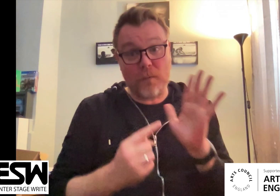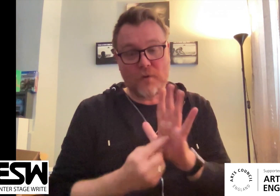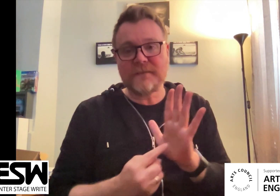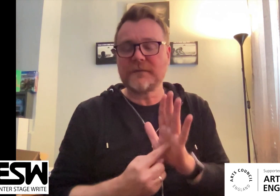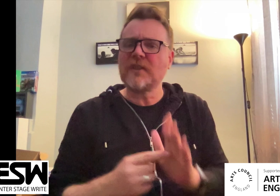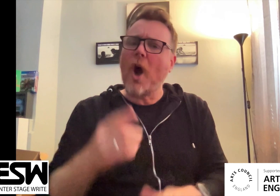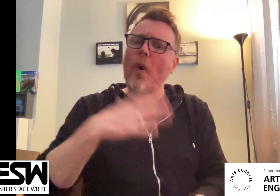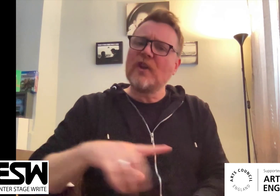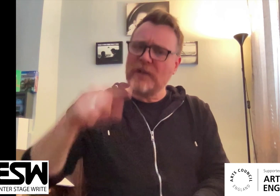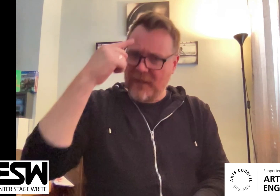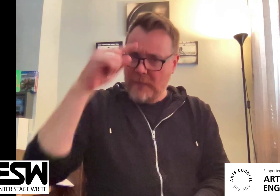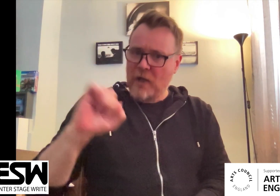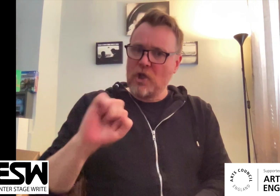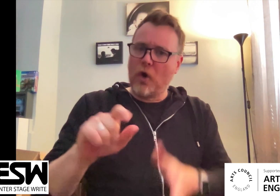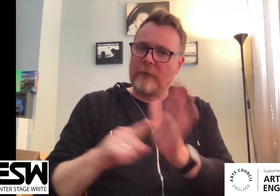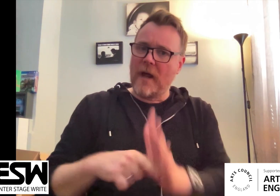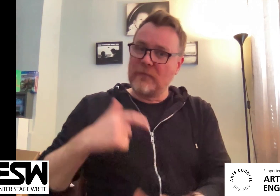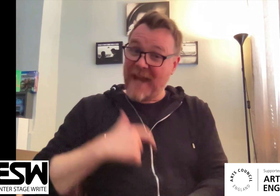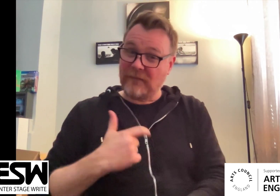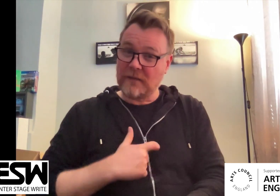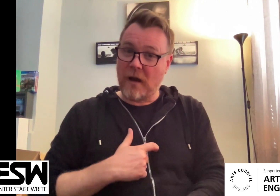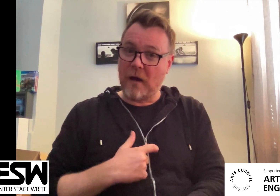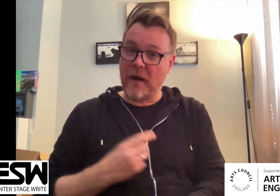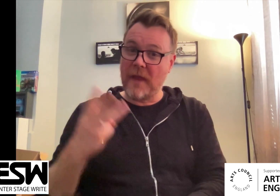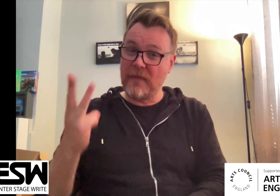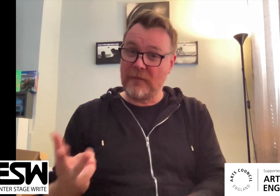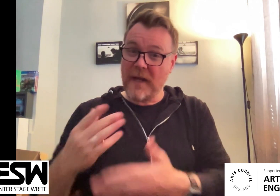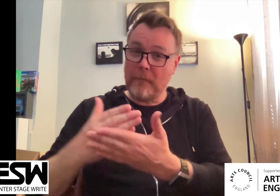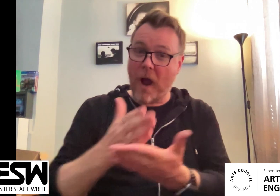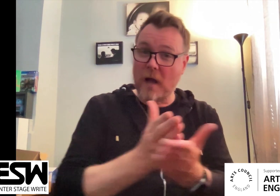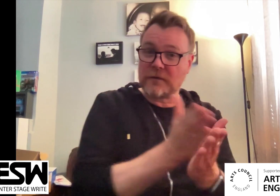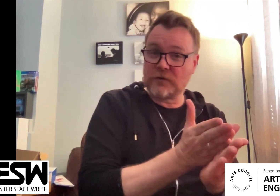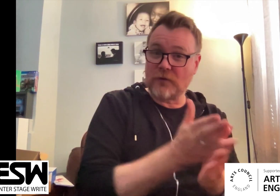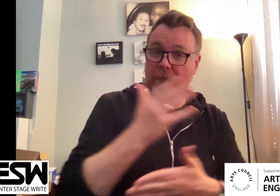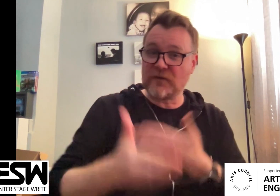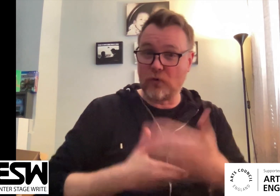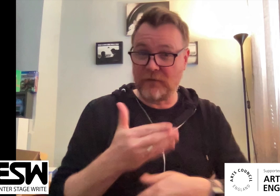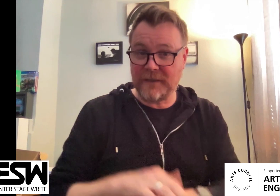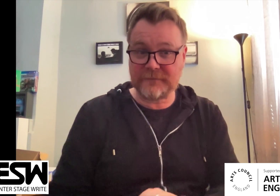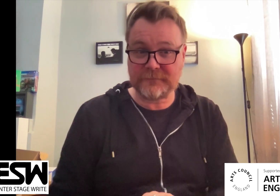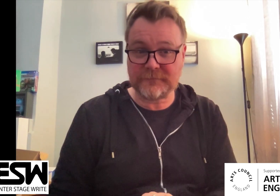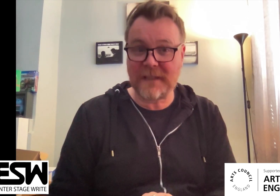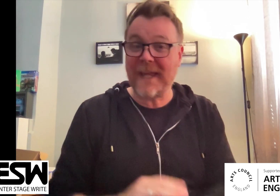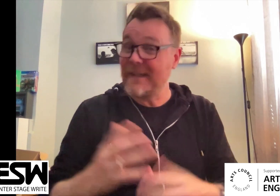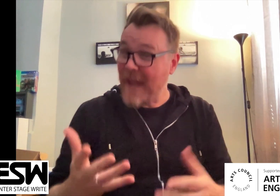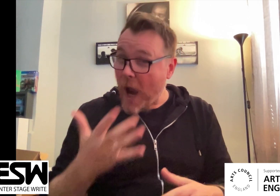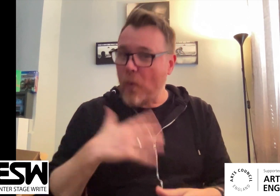it's important to have those elements. And I want you to think about your character going through those 3 steps,